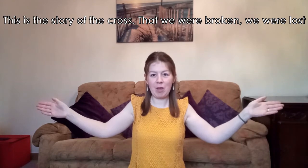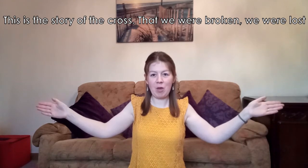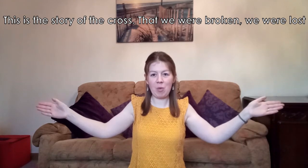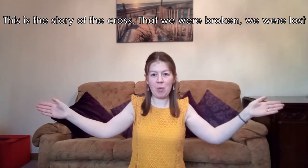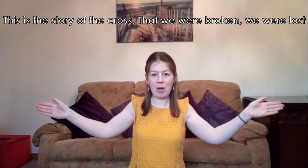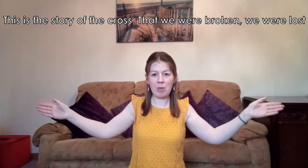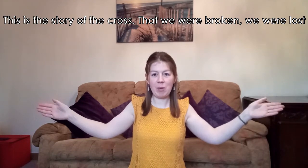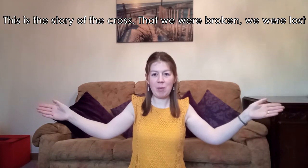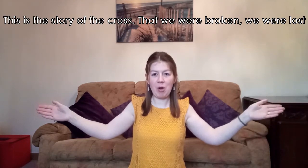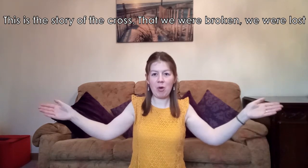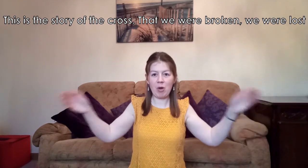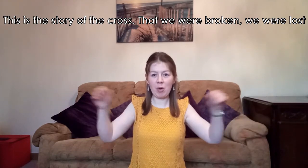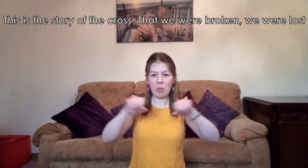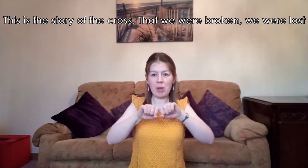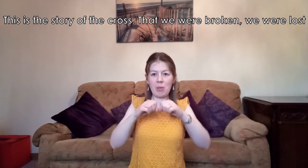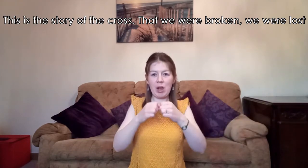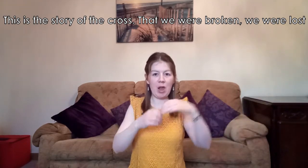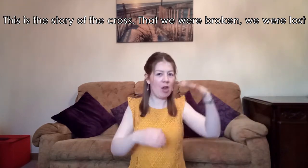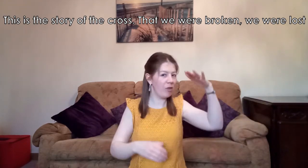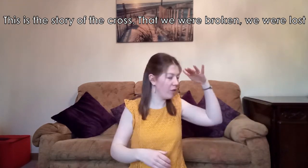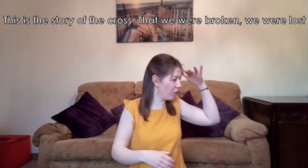That we were broken, we were lost.